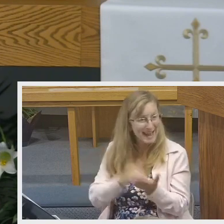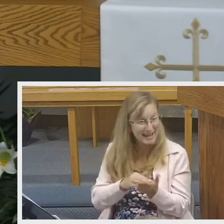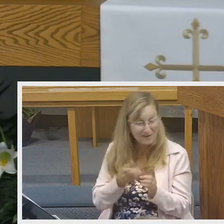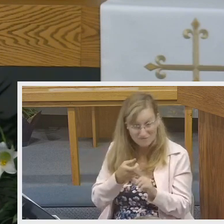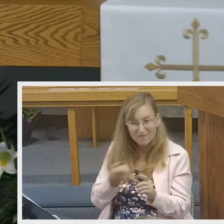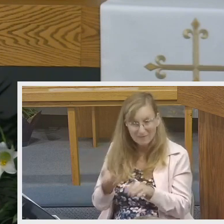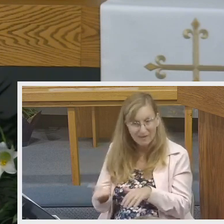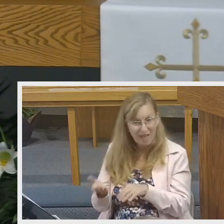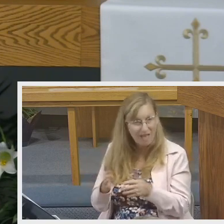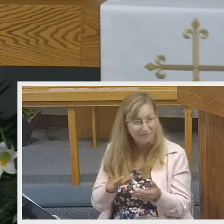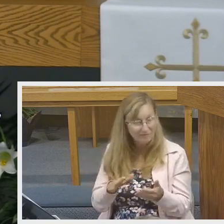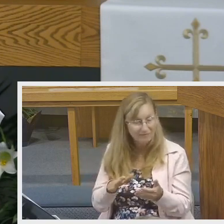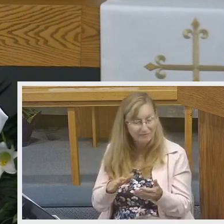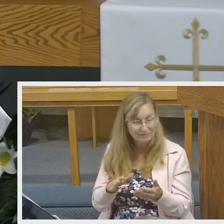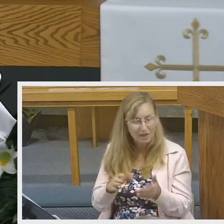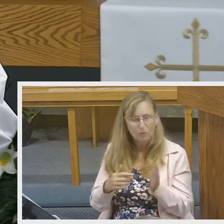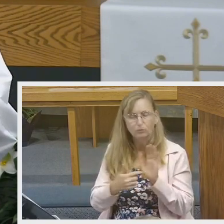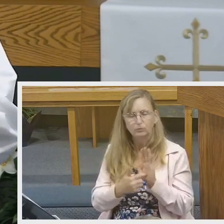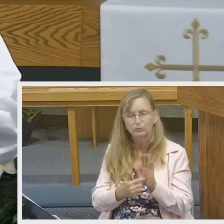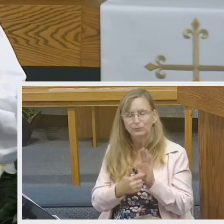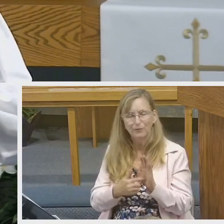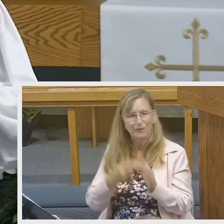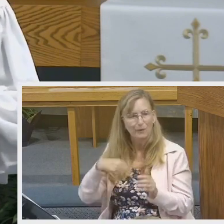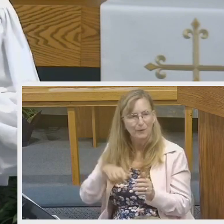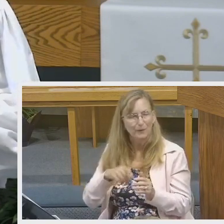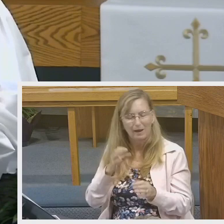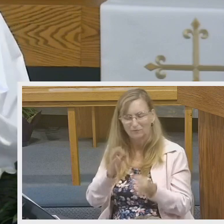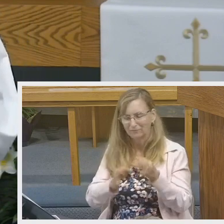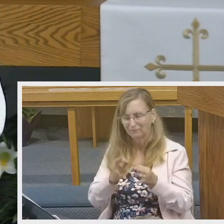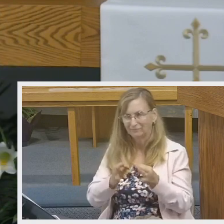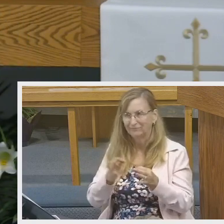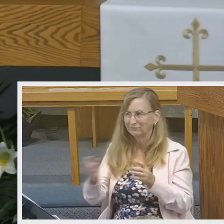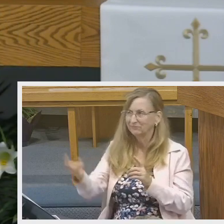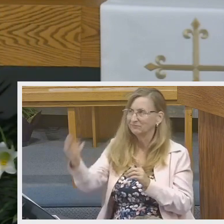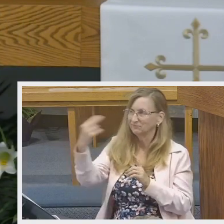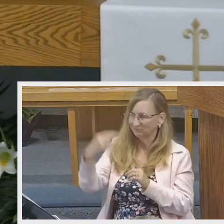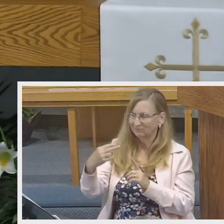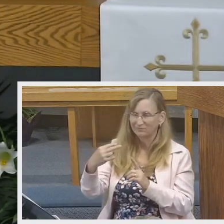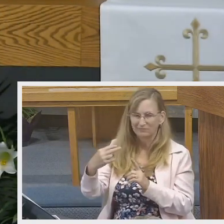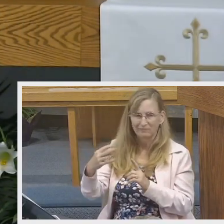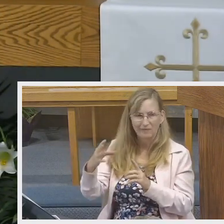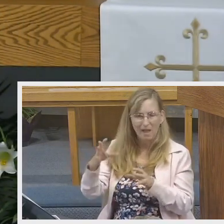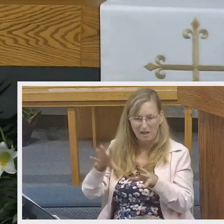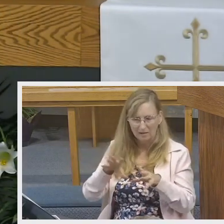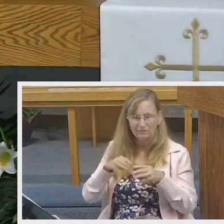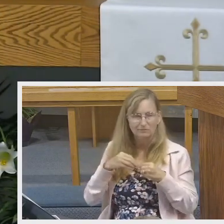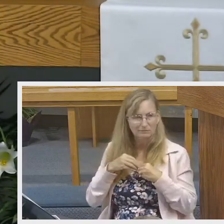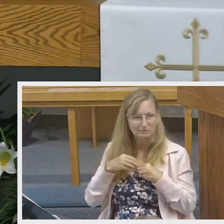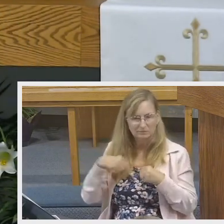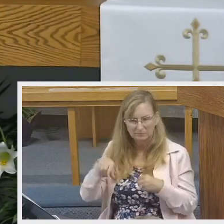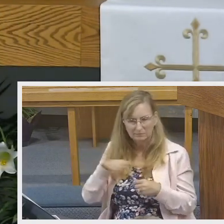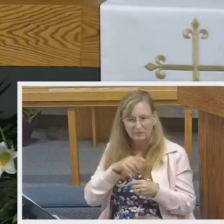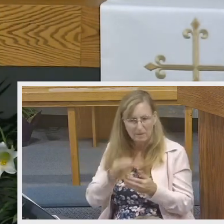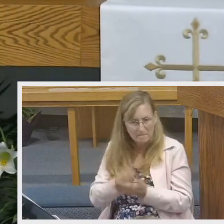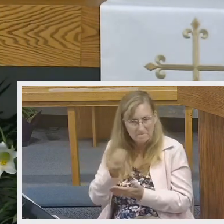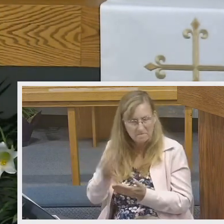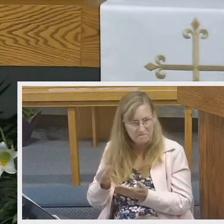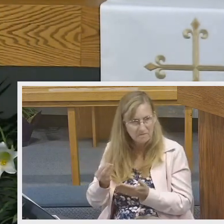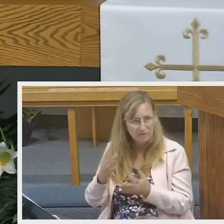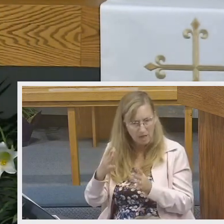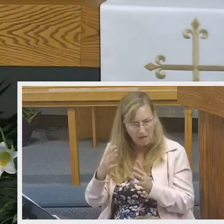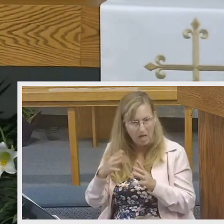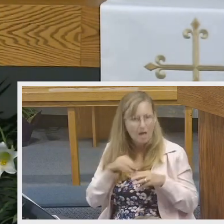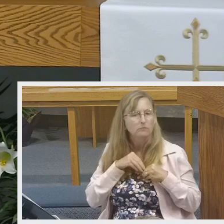proof that we now have been justified in the eyes of God, as proof that God has accepted the payment and the